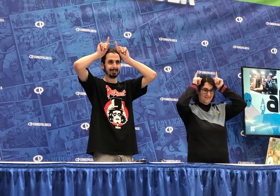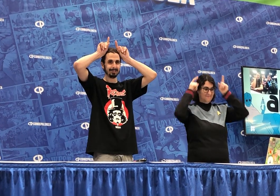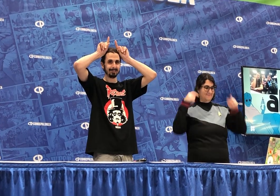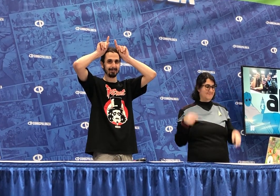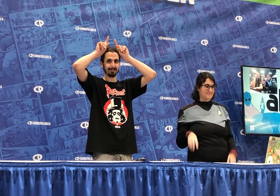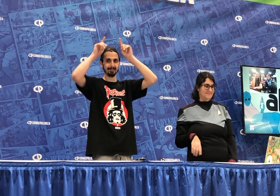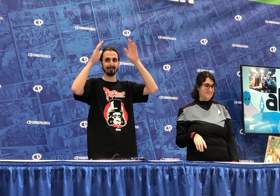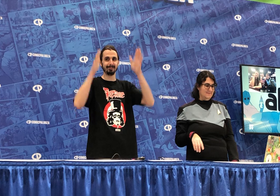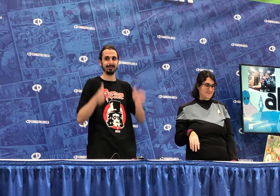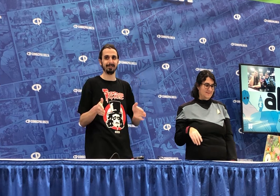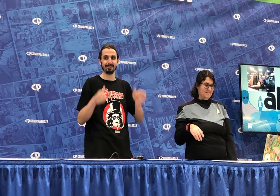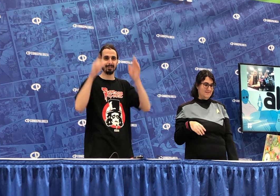sign for alien.